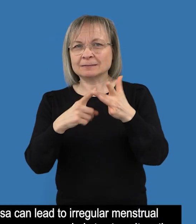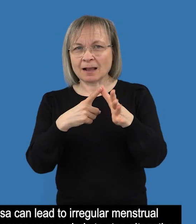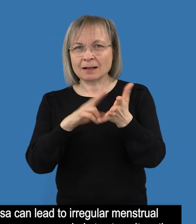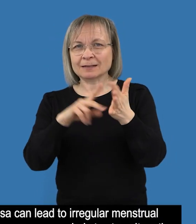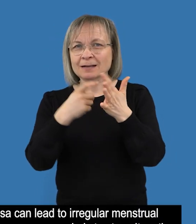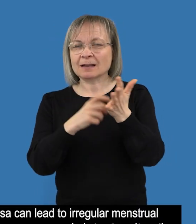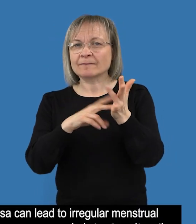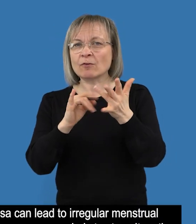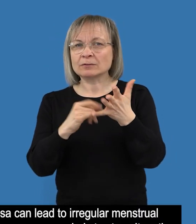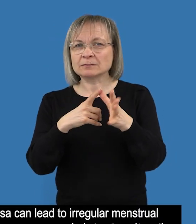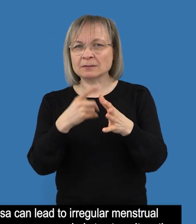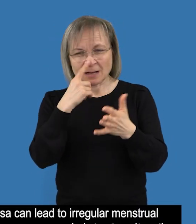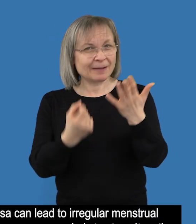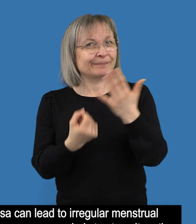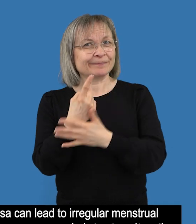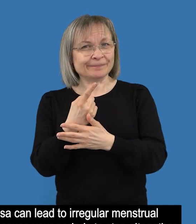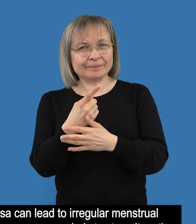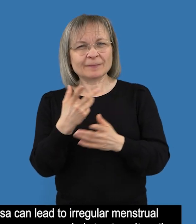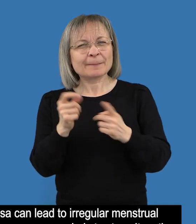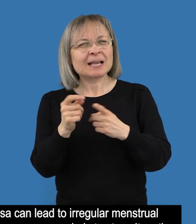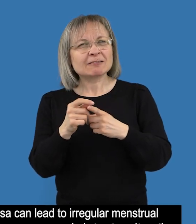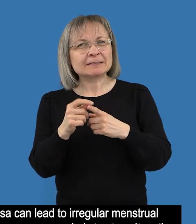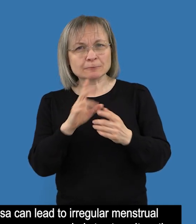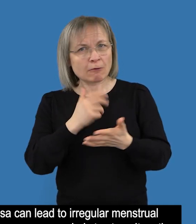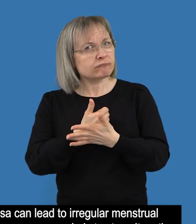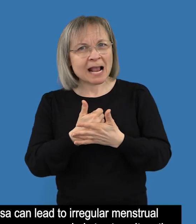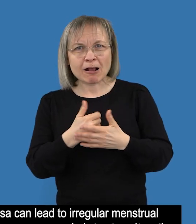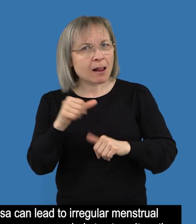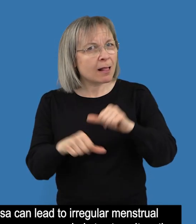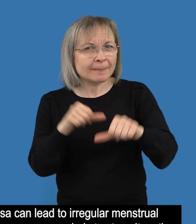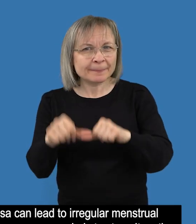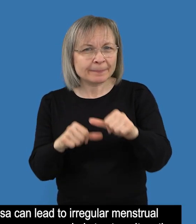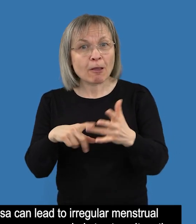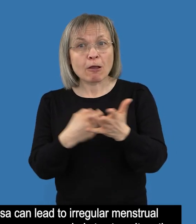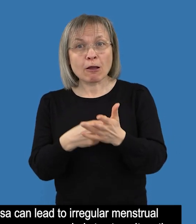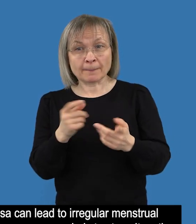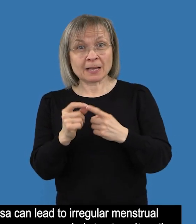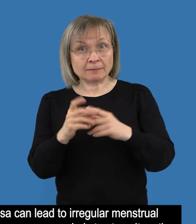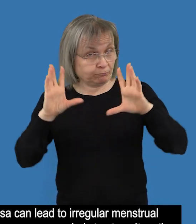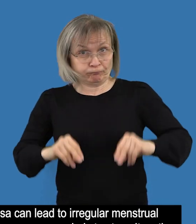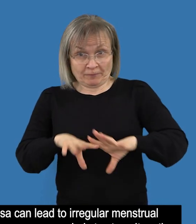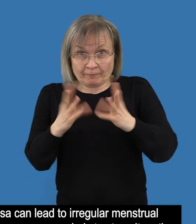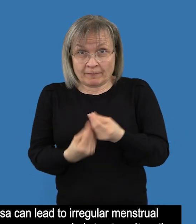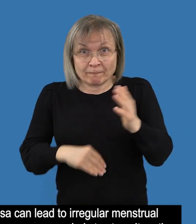Anorexia nervosa can lead to irregular menstrual cycles, periods, or cause your periods to stop